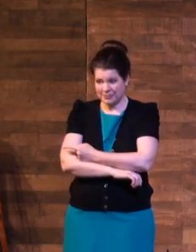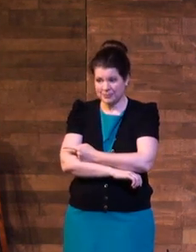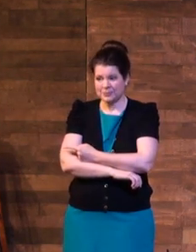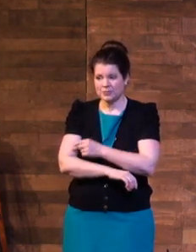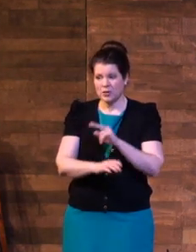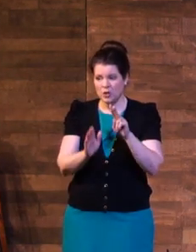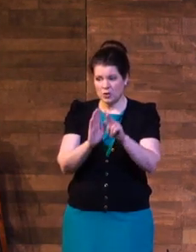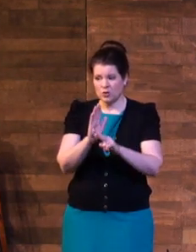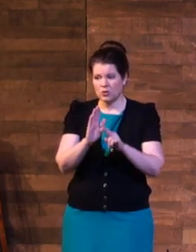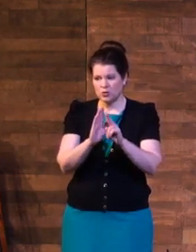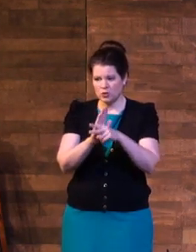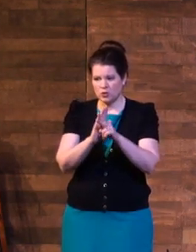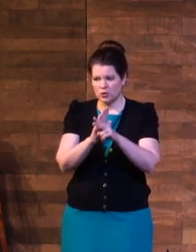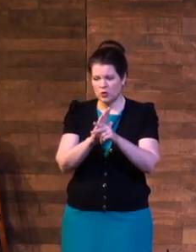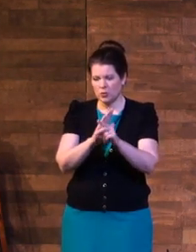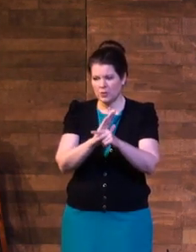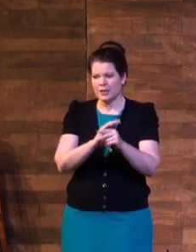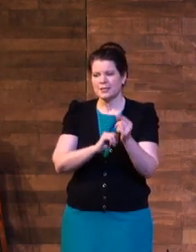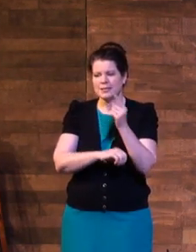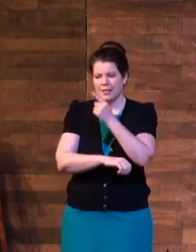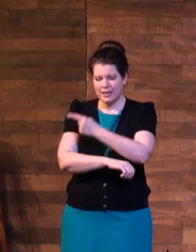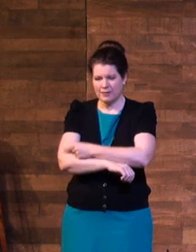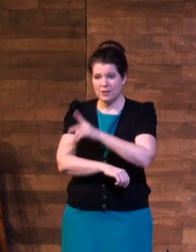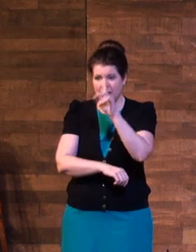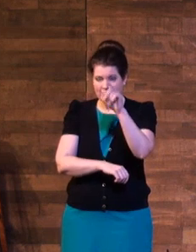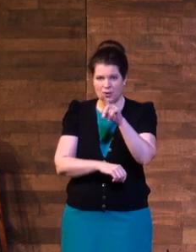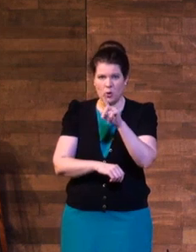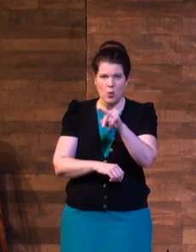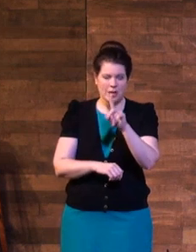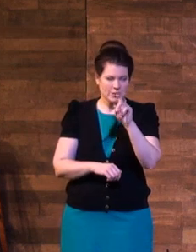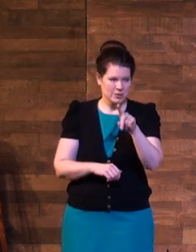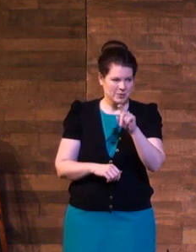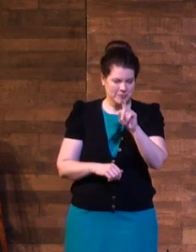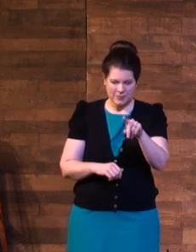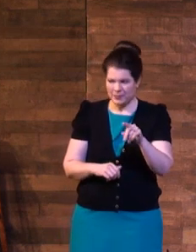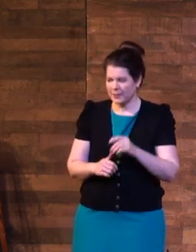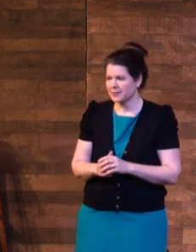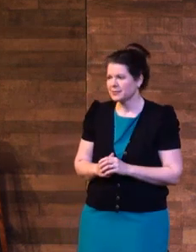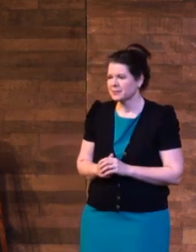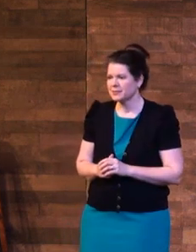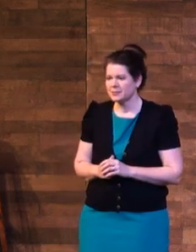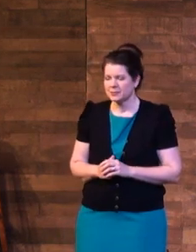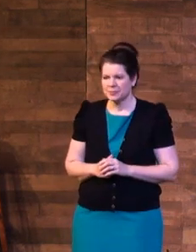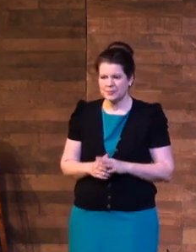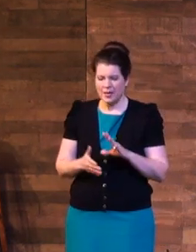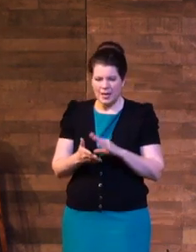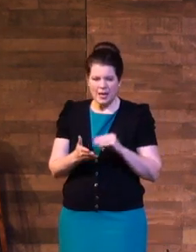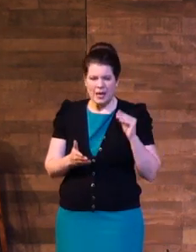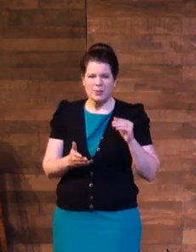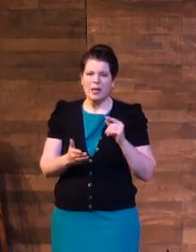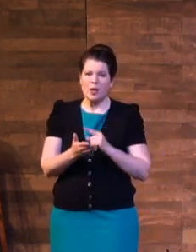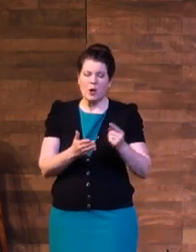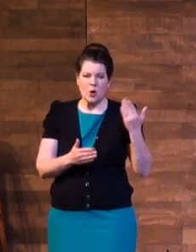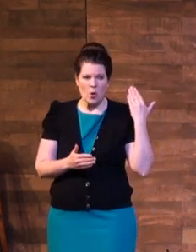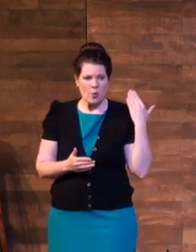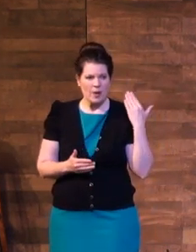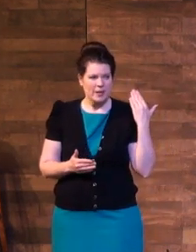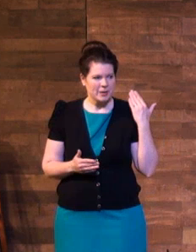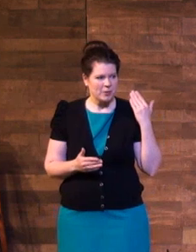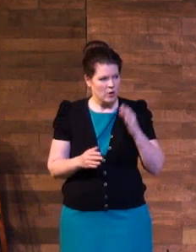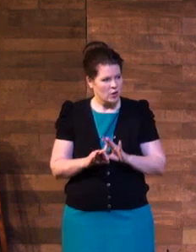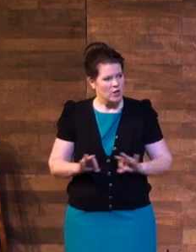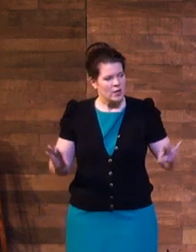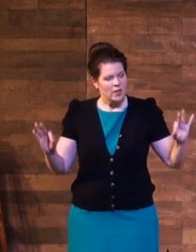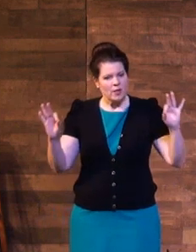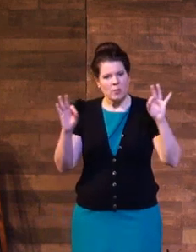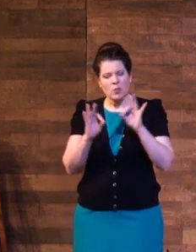And we learned from Phil last week, and from there's a lot of research supporting this, that the biggest indicator of whether a